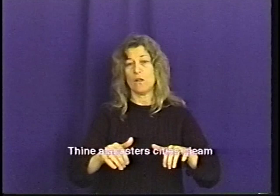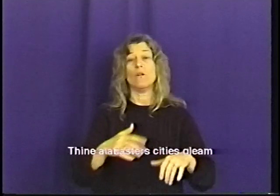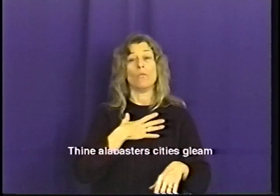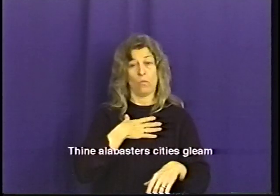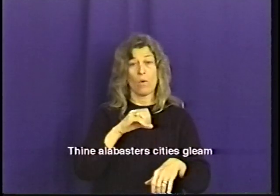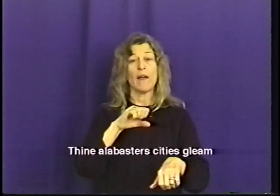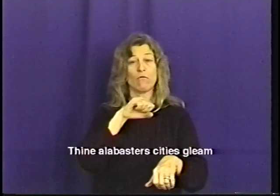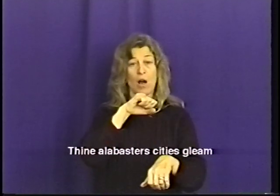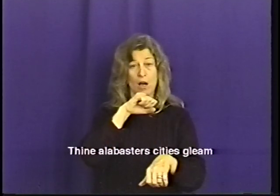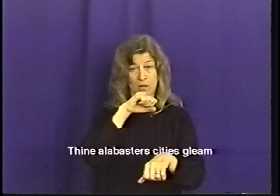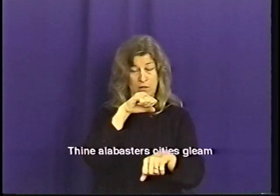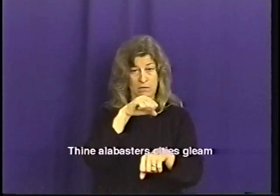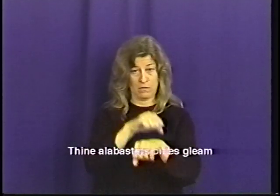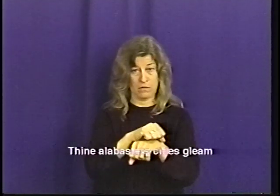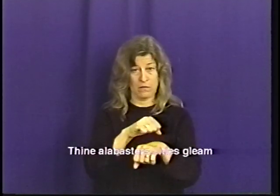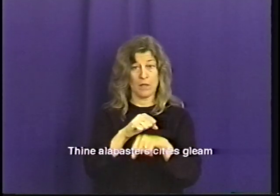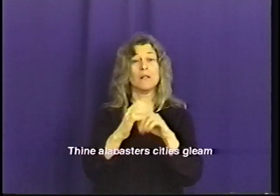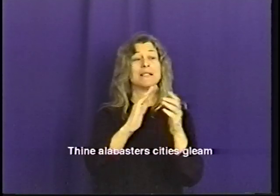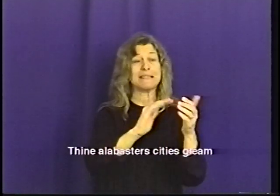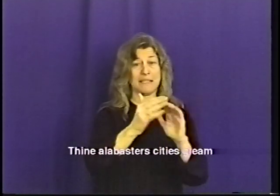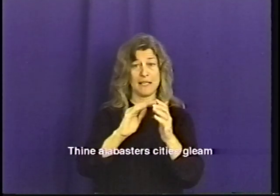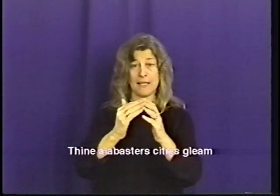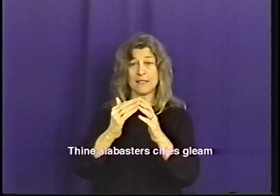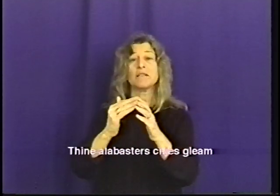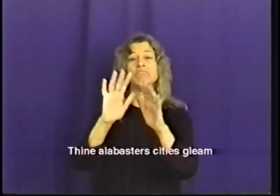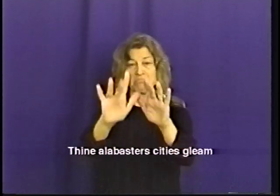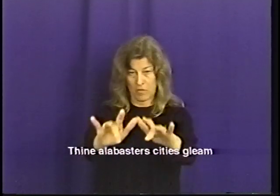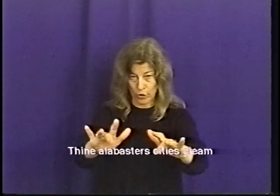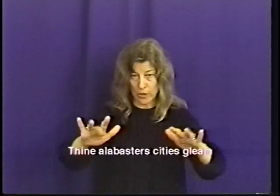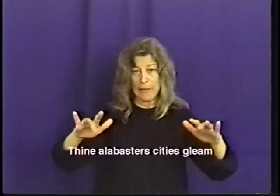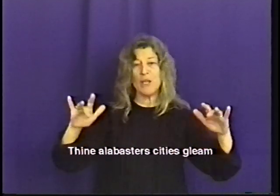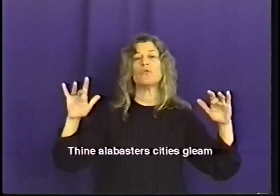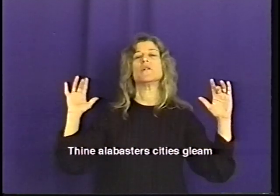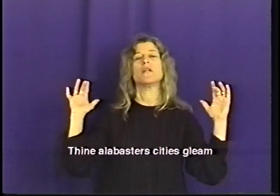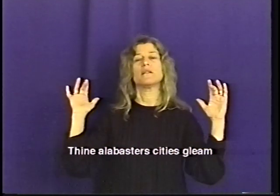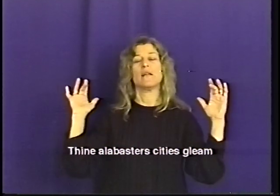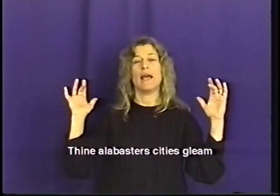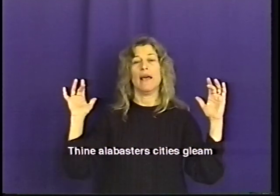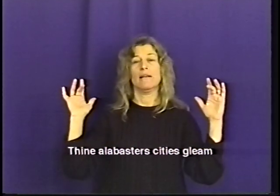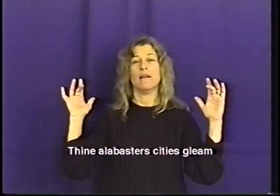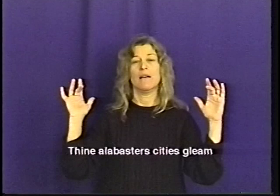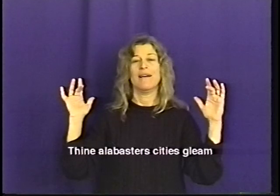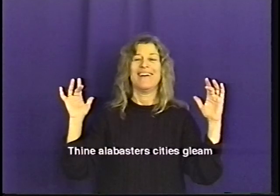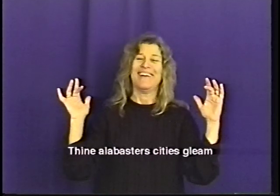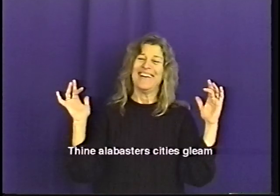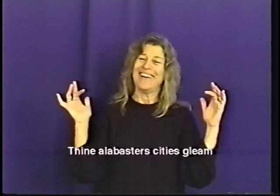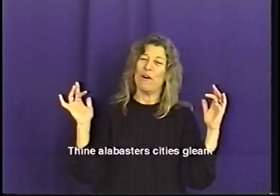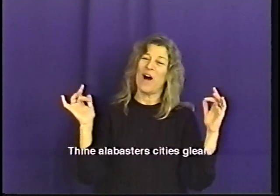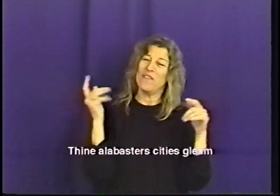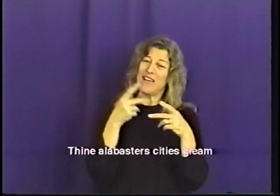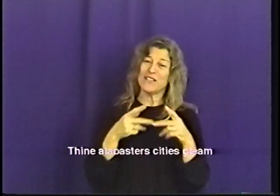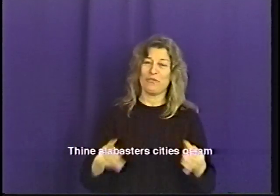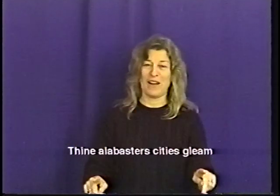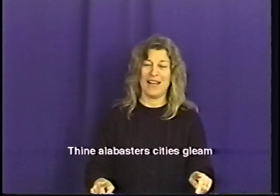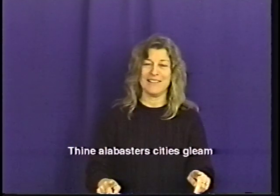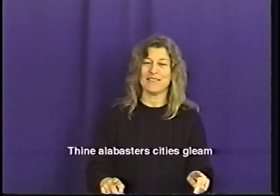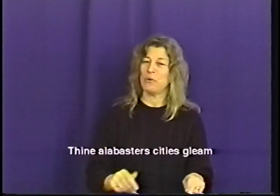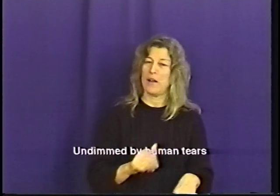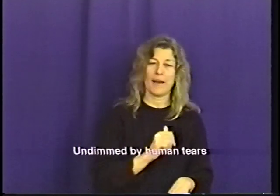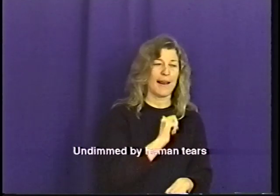Still, white rock, cities, they're gleaming towards us again. Now on this phrase, we're not going to